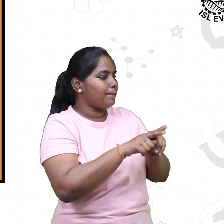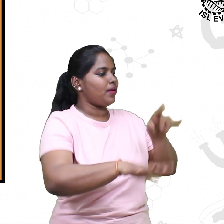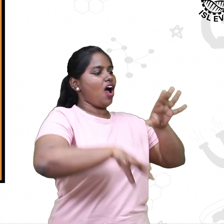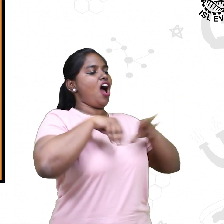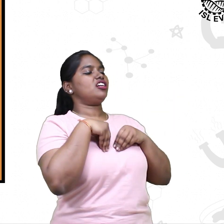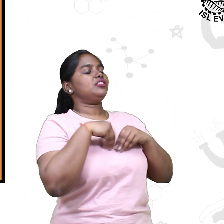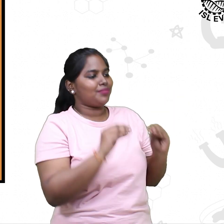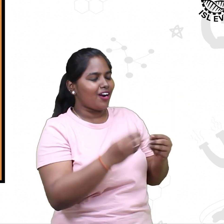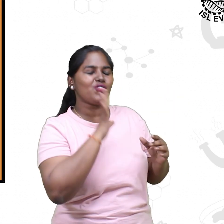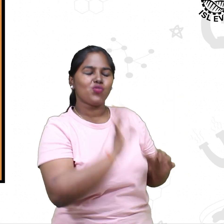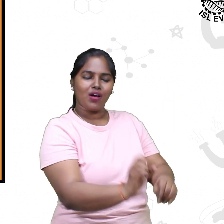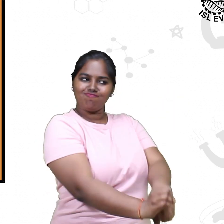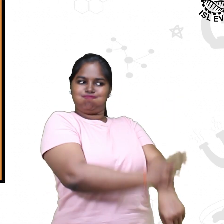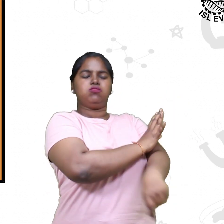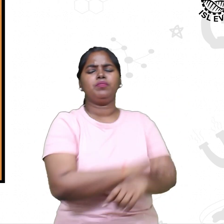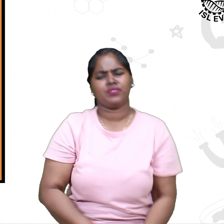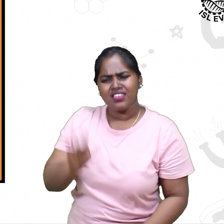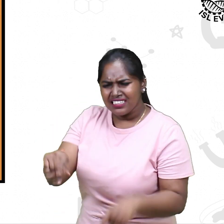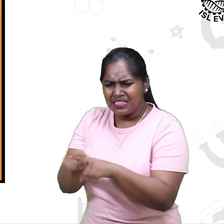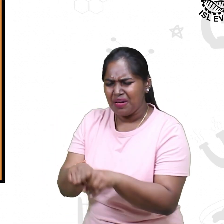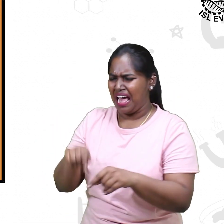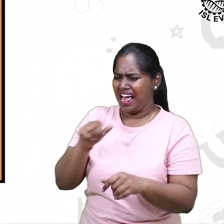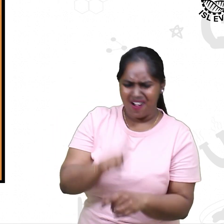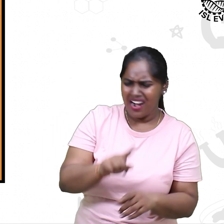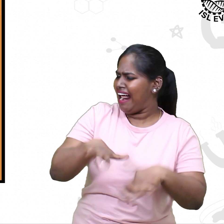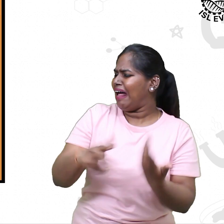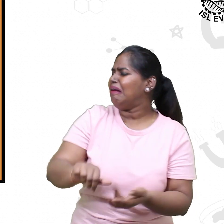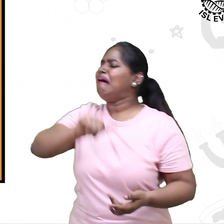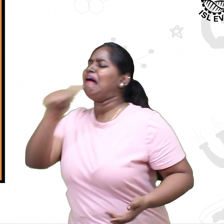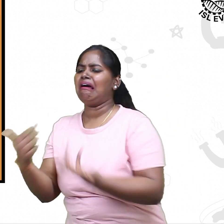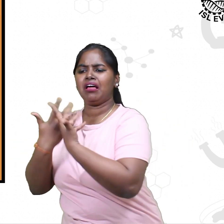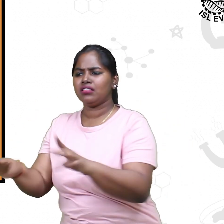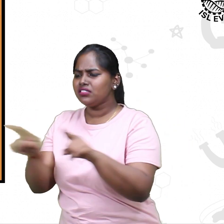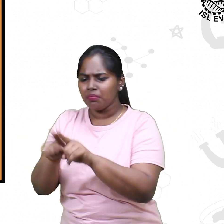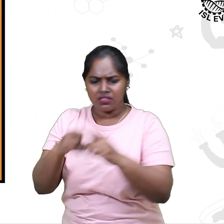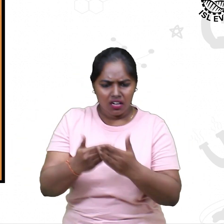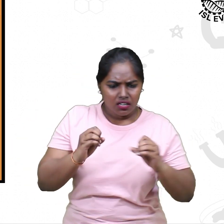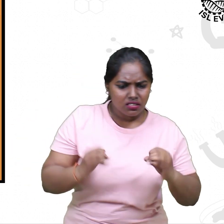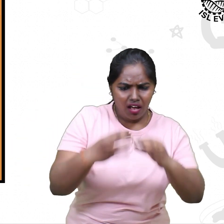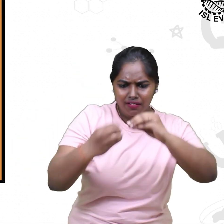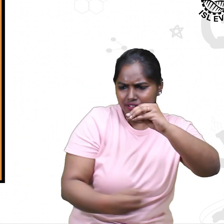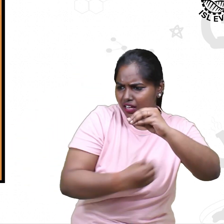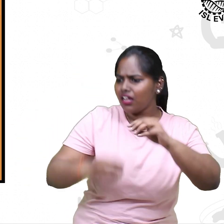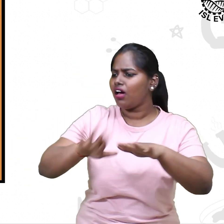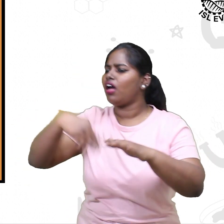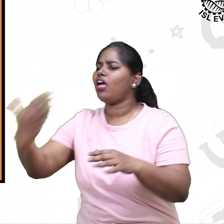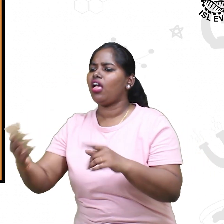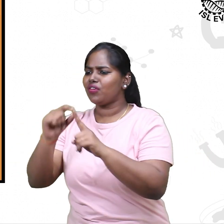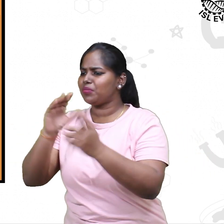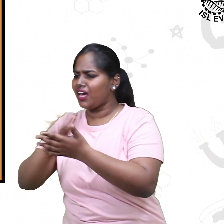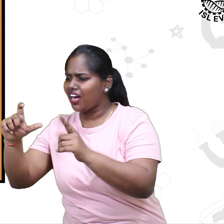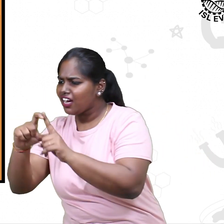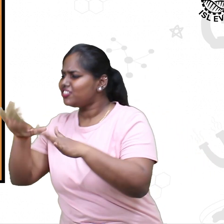inspiring. And I think one led to another for you. You started off as a postdoc studying the physics part, and then you sort